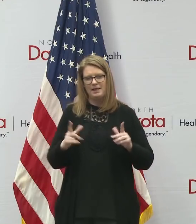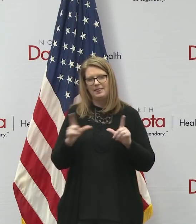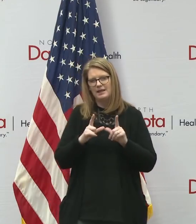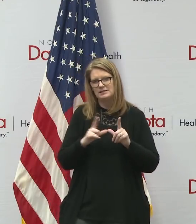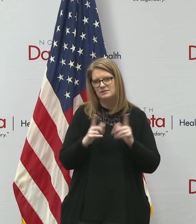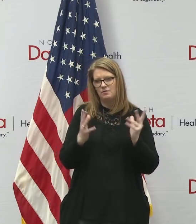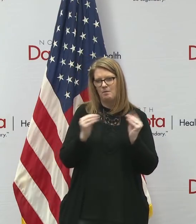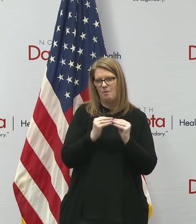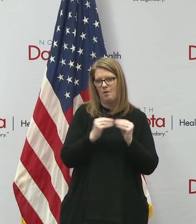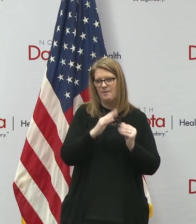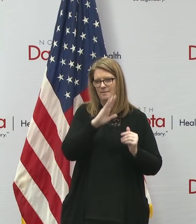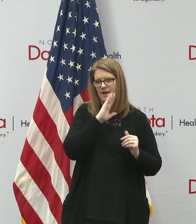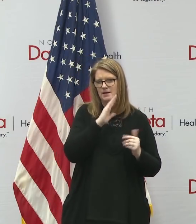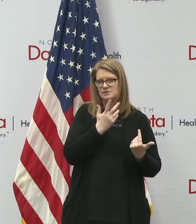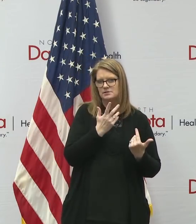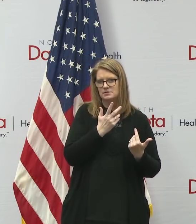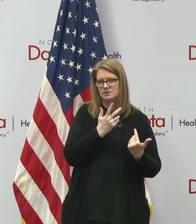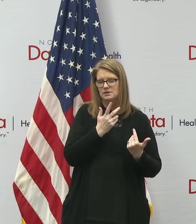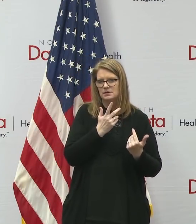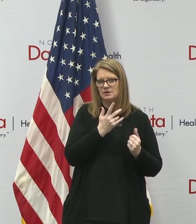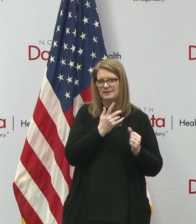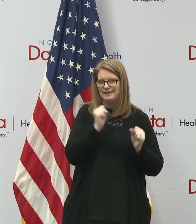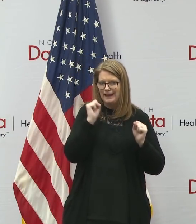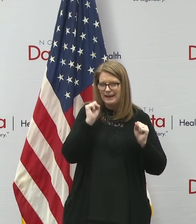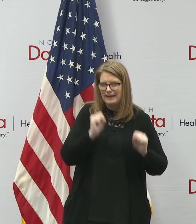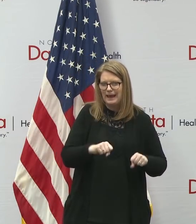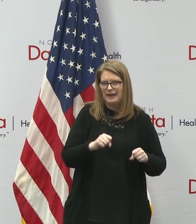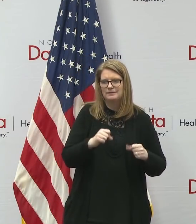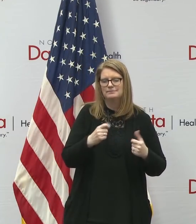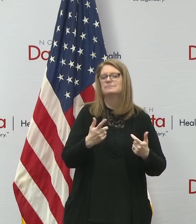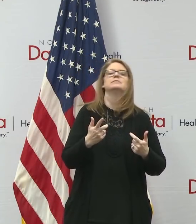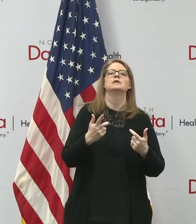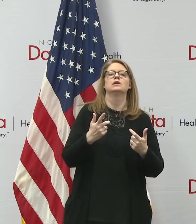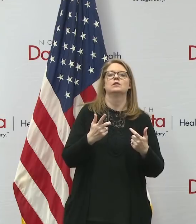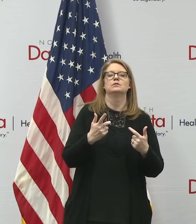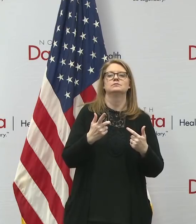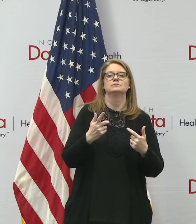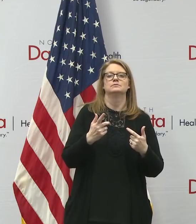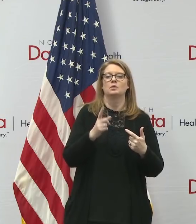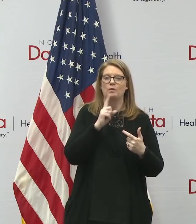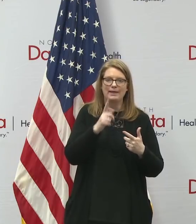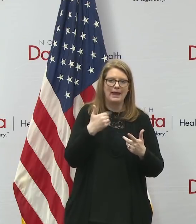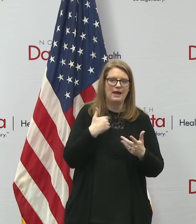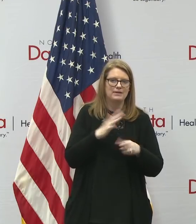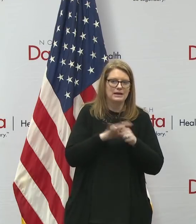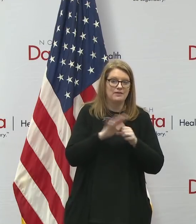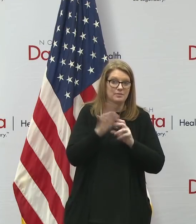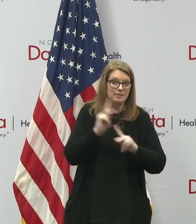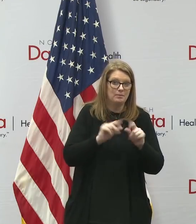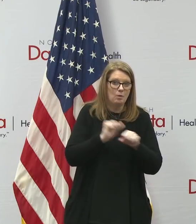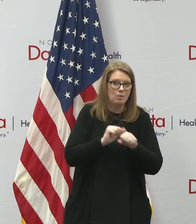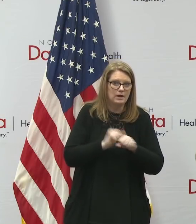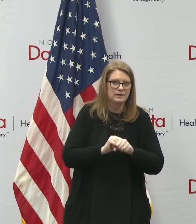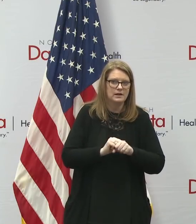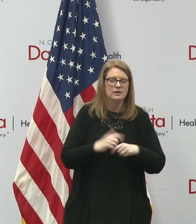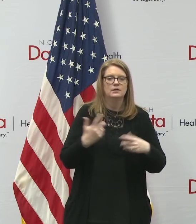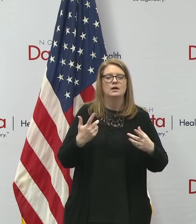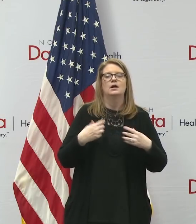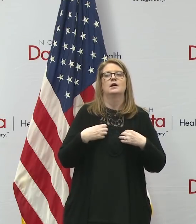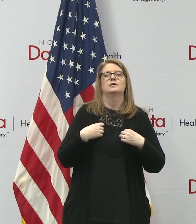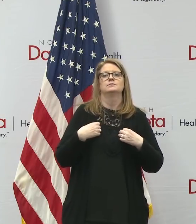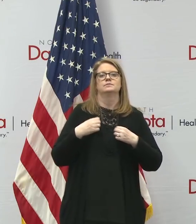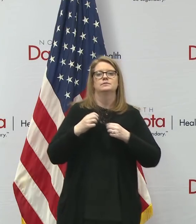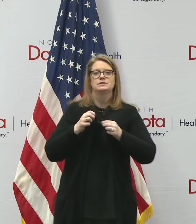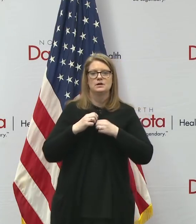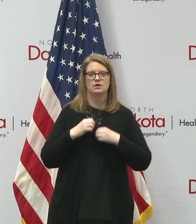more beds than they can currently staff. So there's some surge there. They may be surge